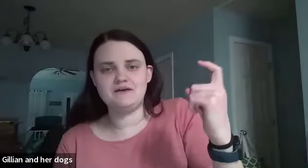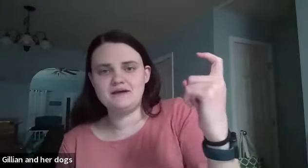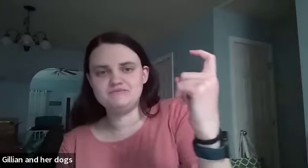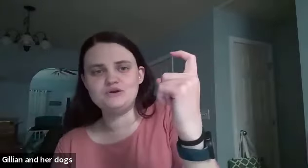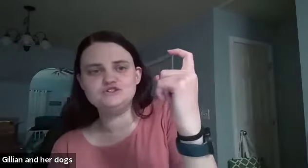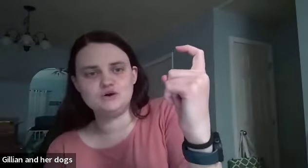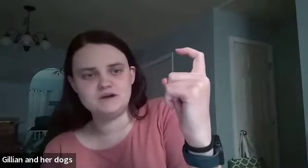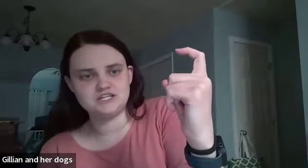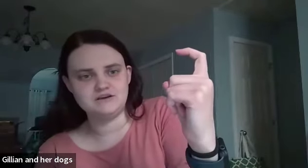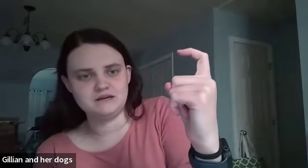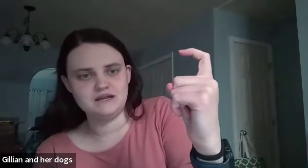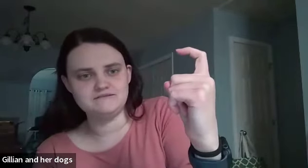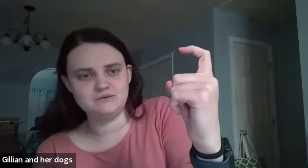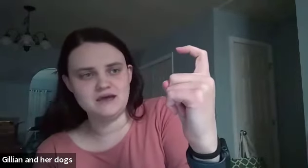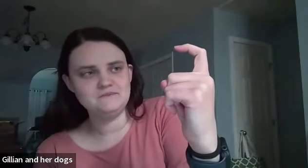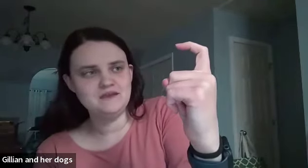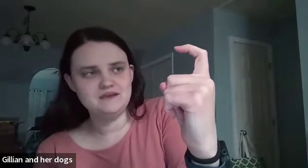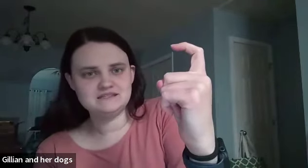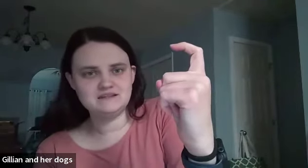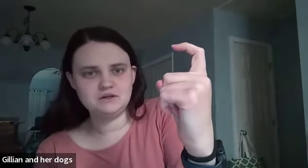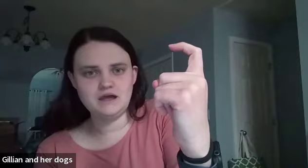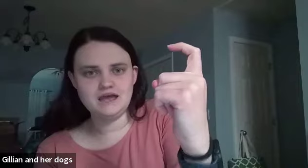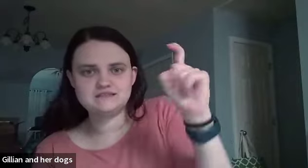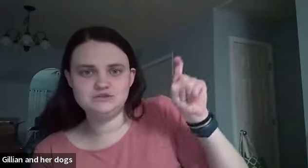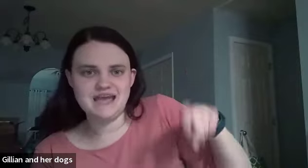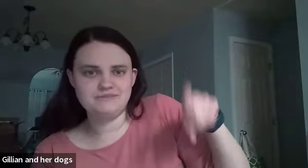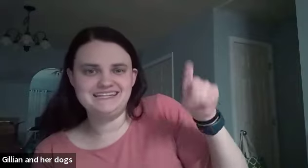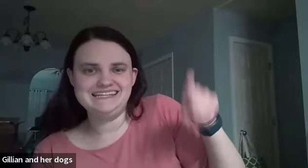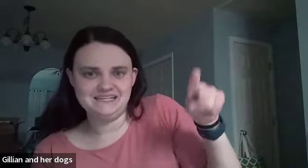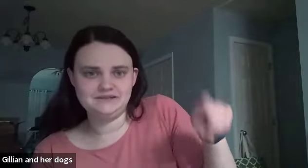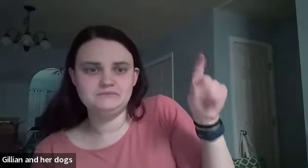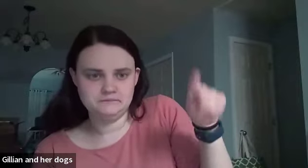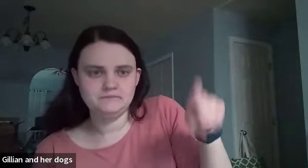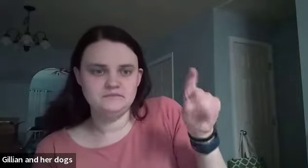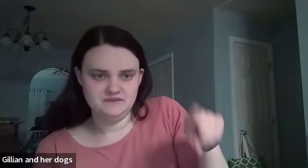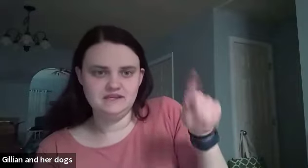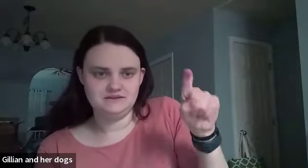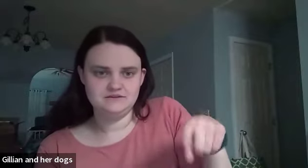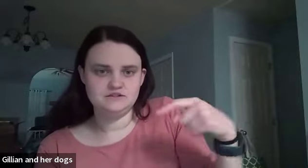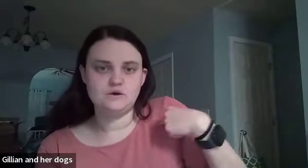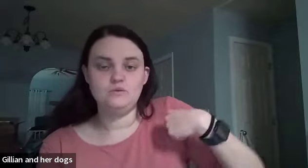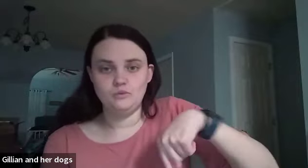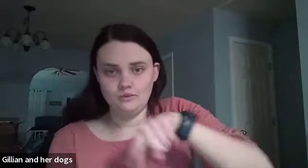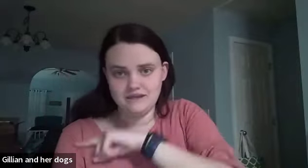down. I'm throwing so much at y'all right now. I feel bad. It's a little X and you tap it. Need. So